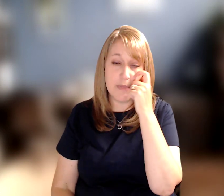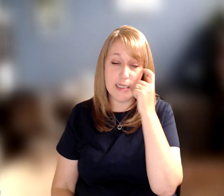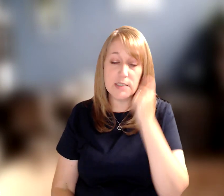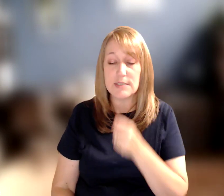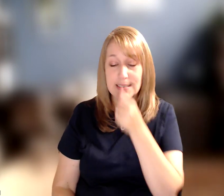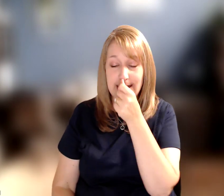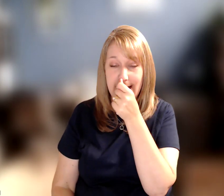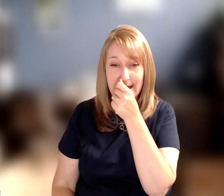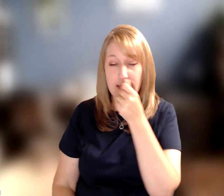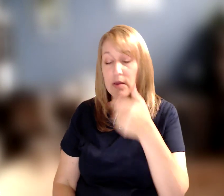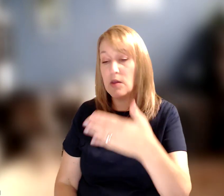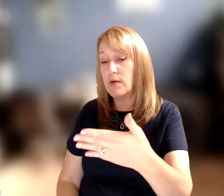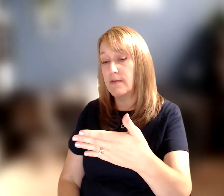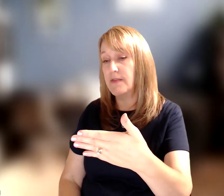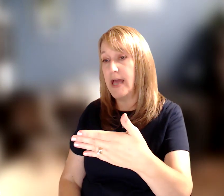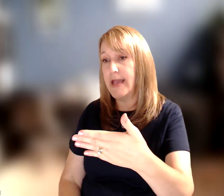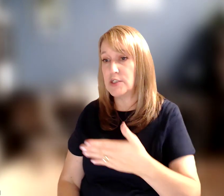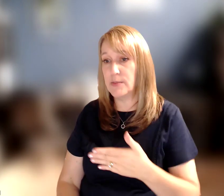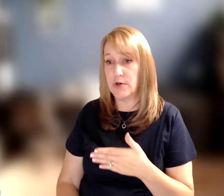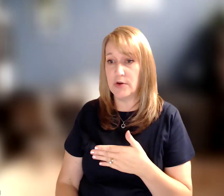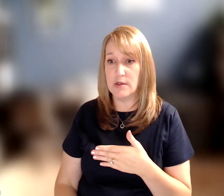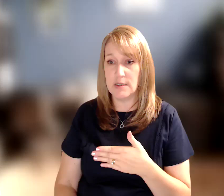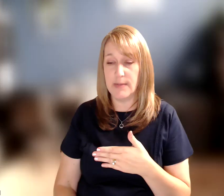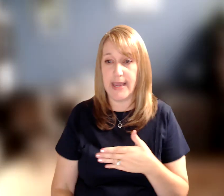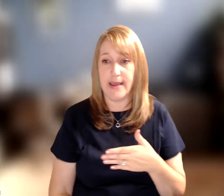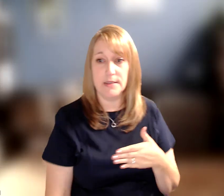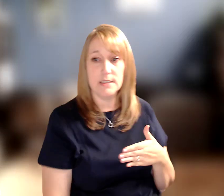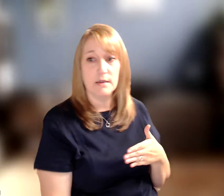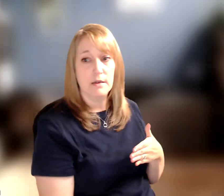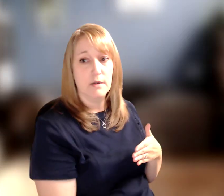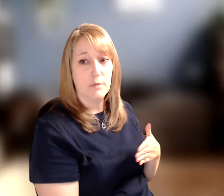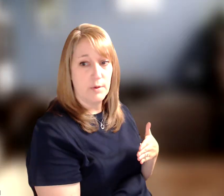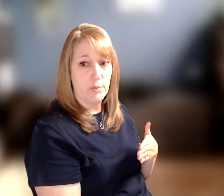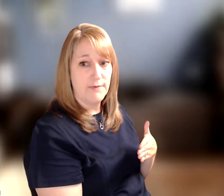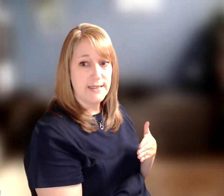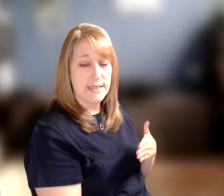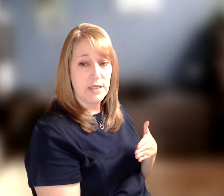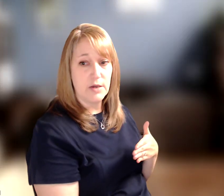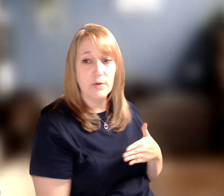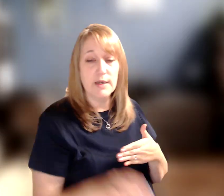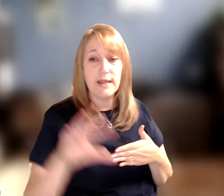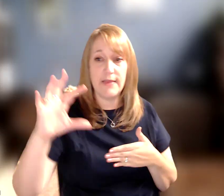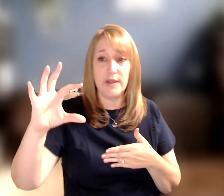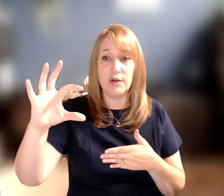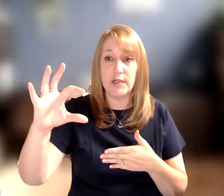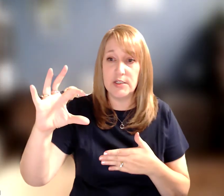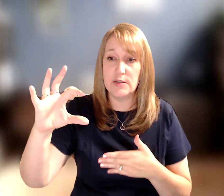Meat or steak, you want a flat hand shape on your non-dominant hand with your palm facing you. And then you're going to